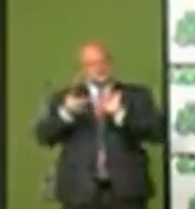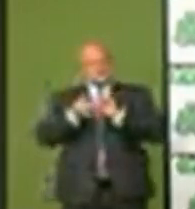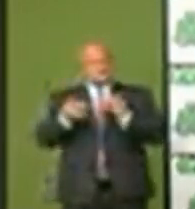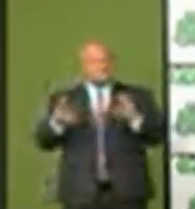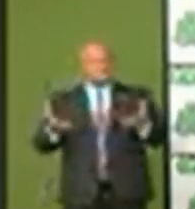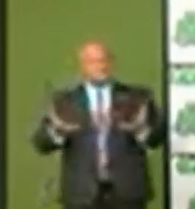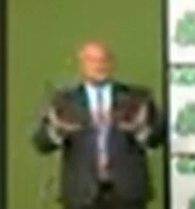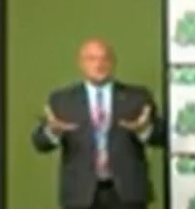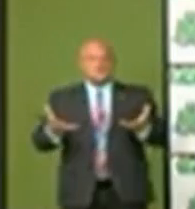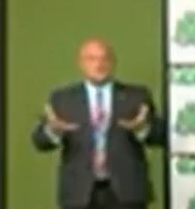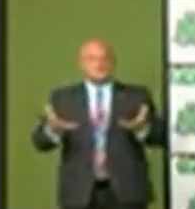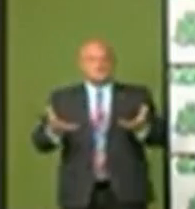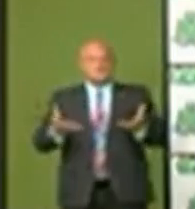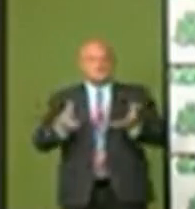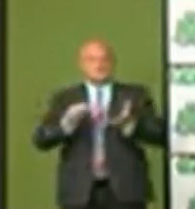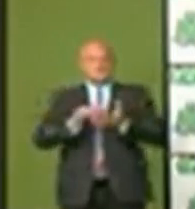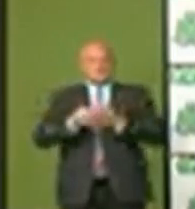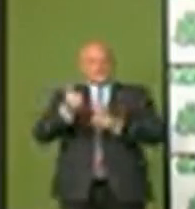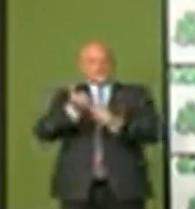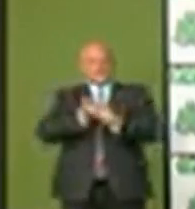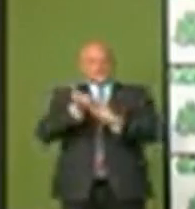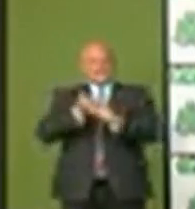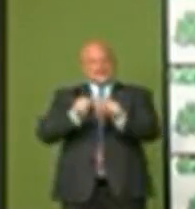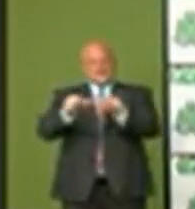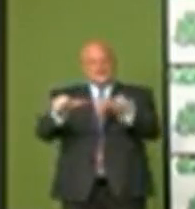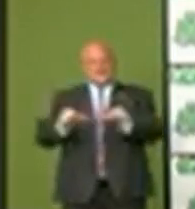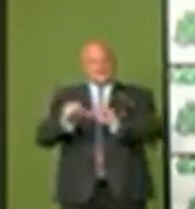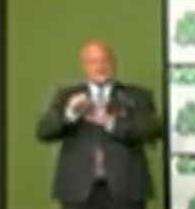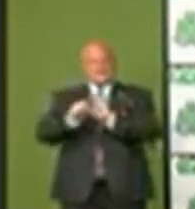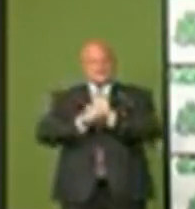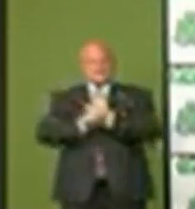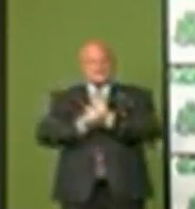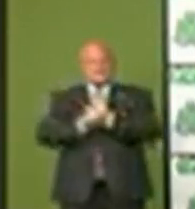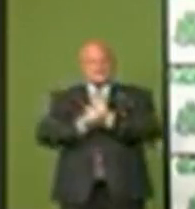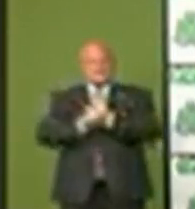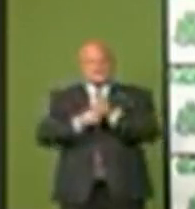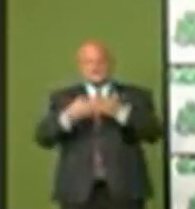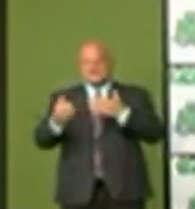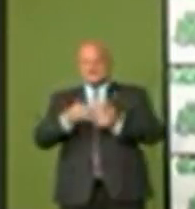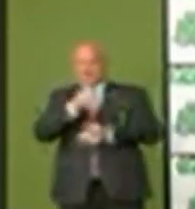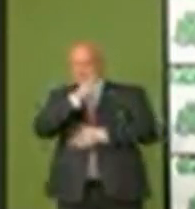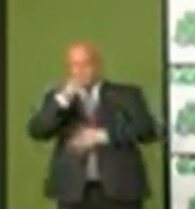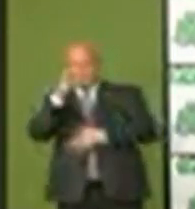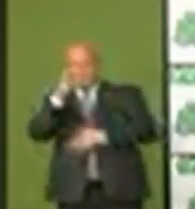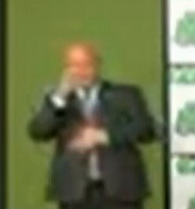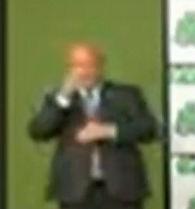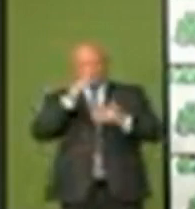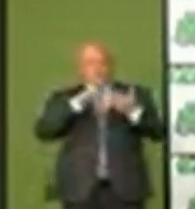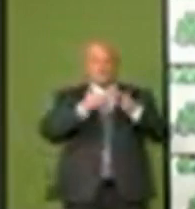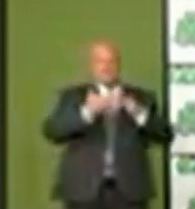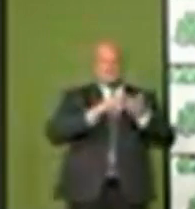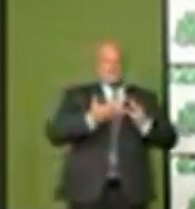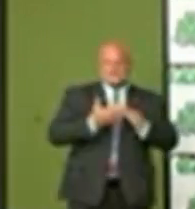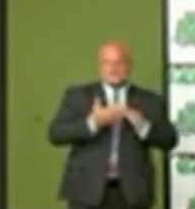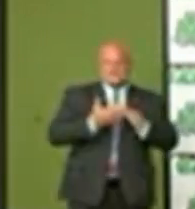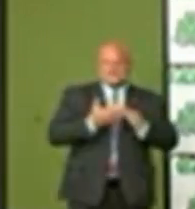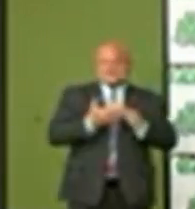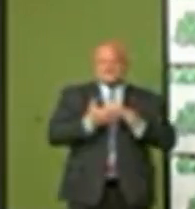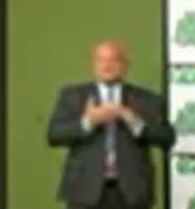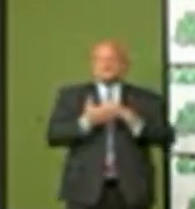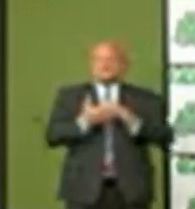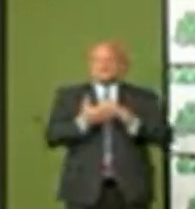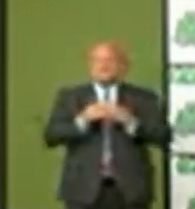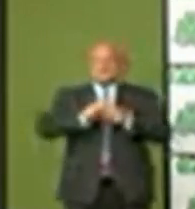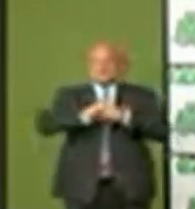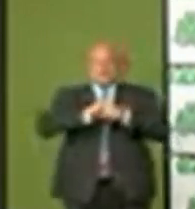that in every area of the state, if you're in a rural area or an urban area, there is